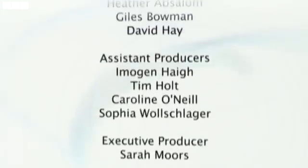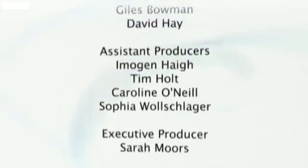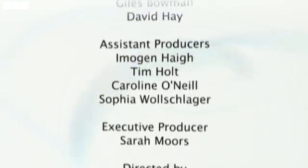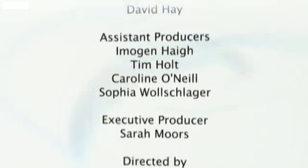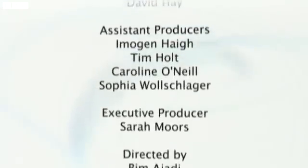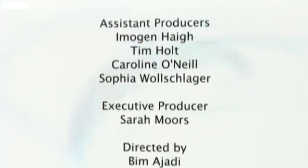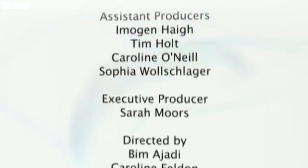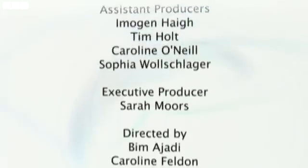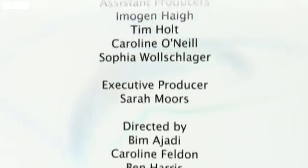Bye.